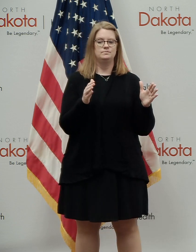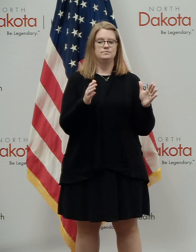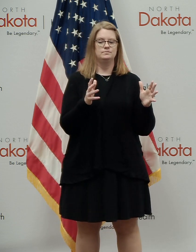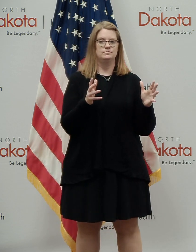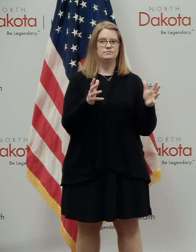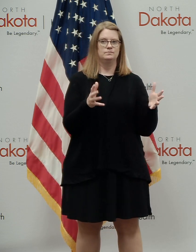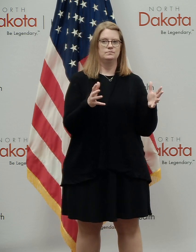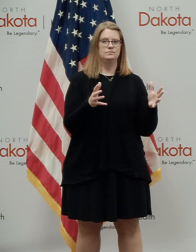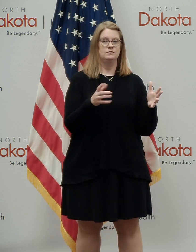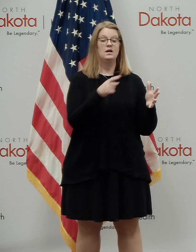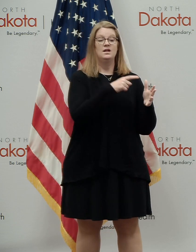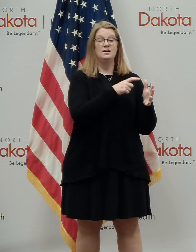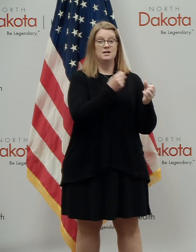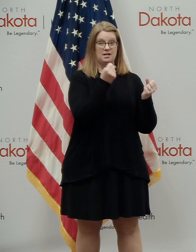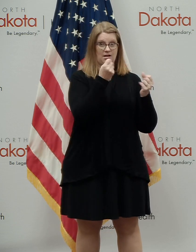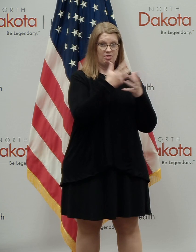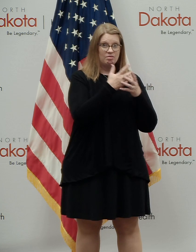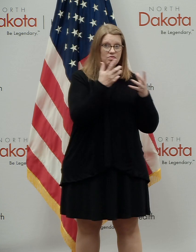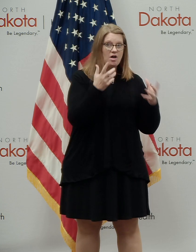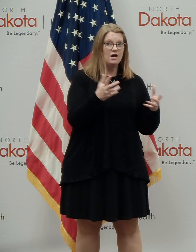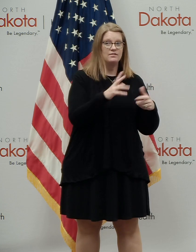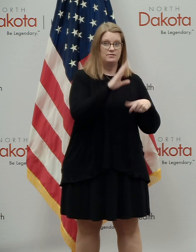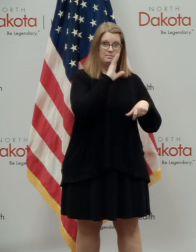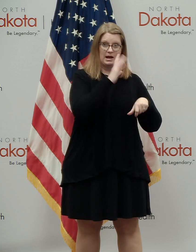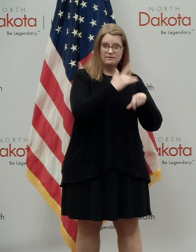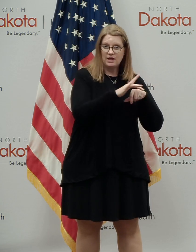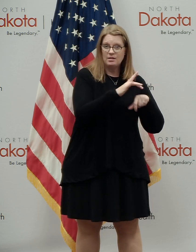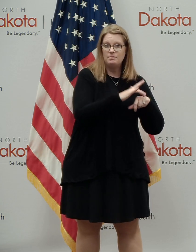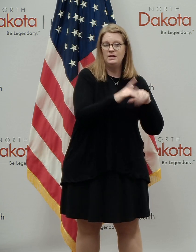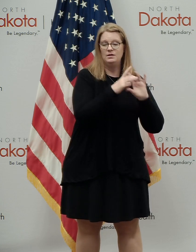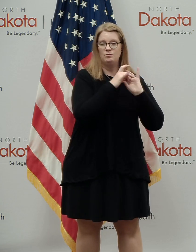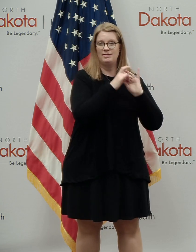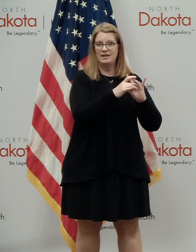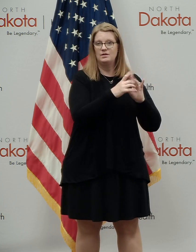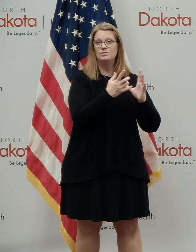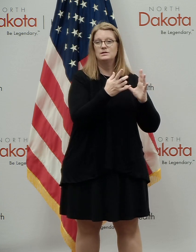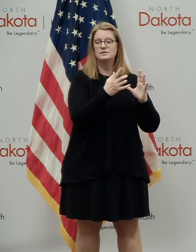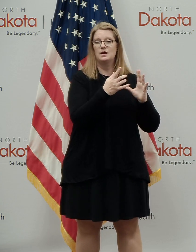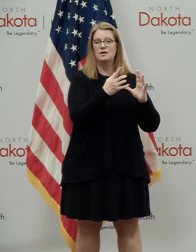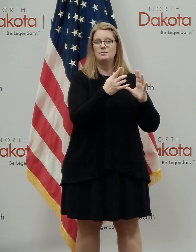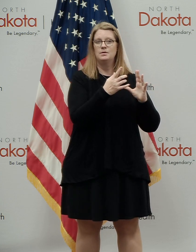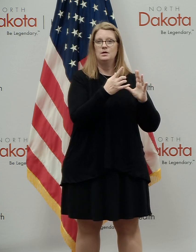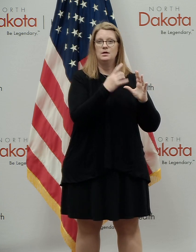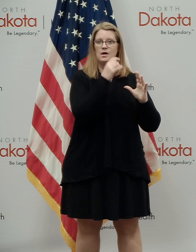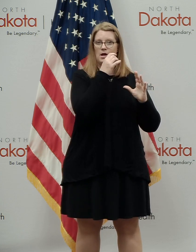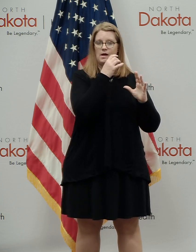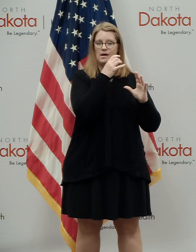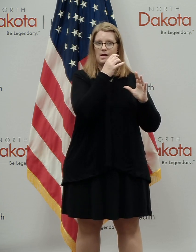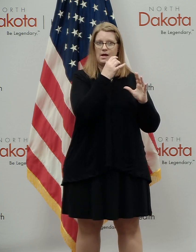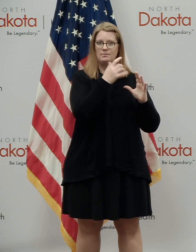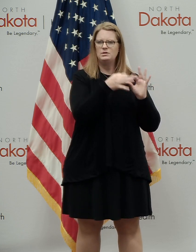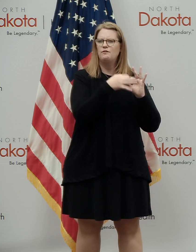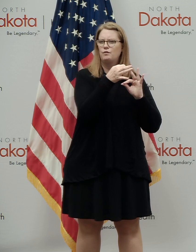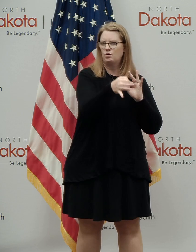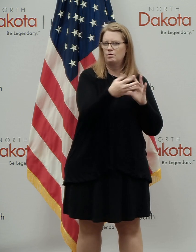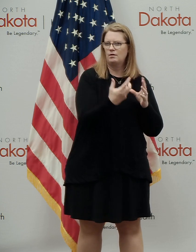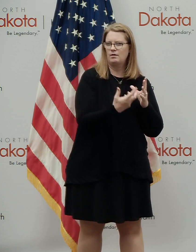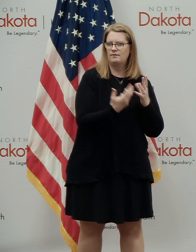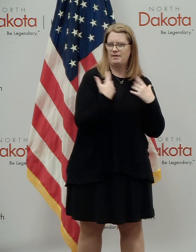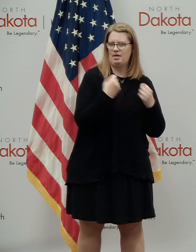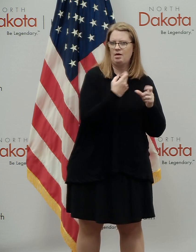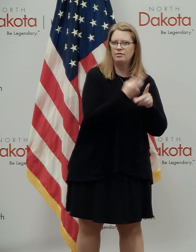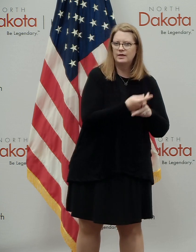non-COVID, a large amount. We believe that large amount is from deferral of health care that we had in the spring and early